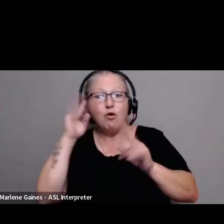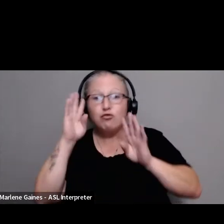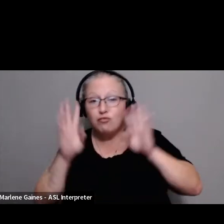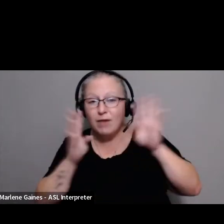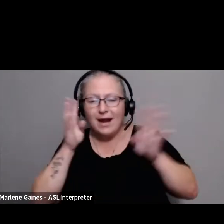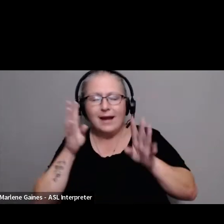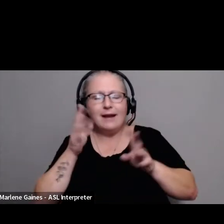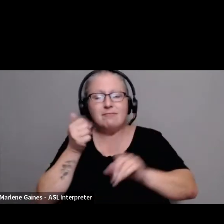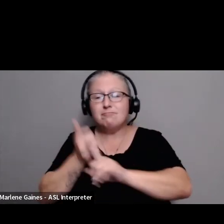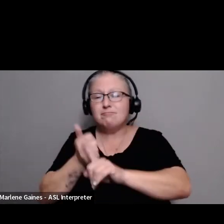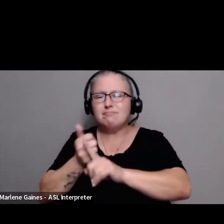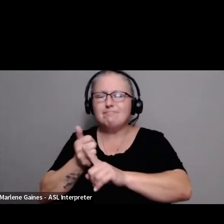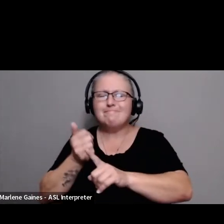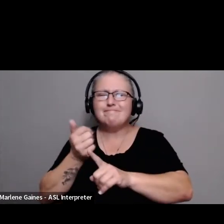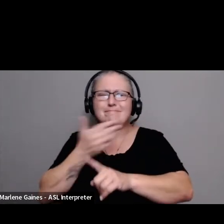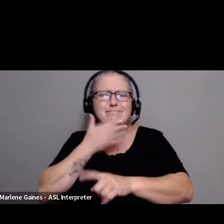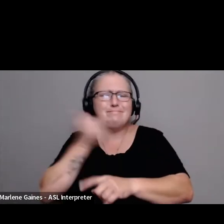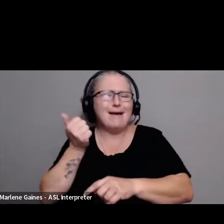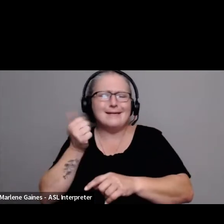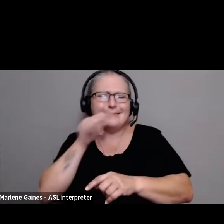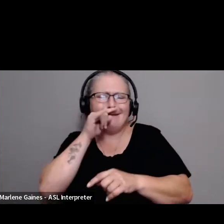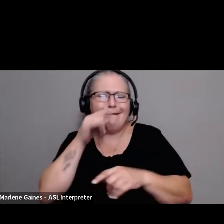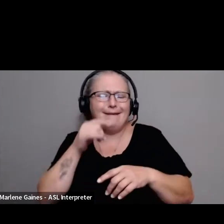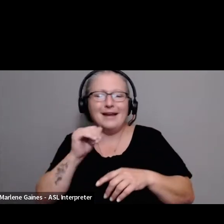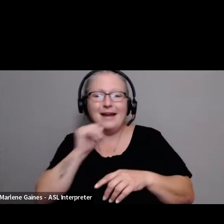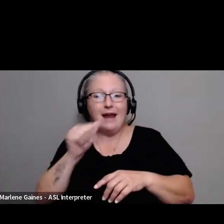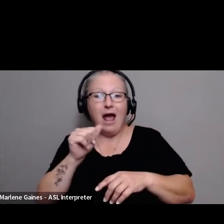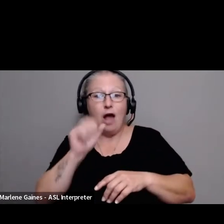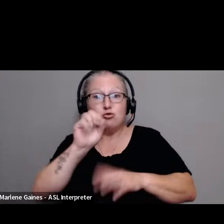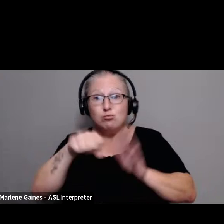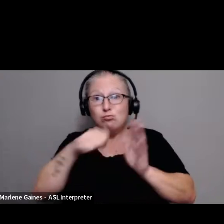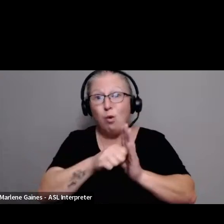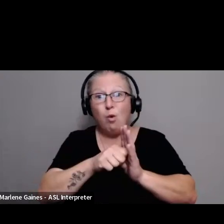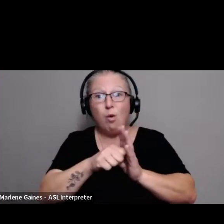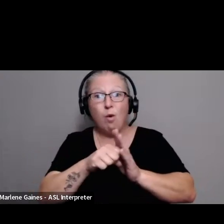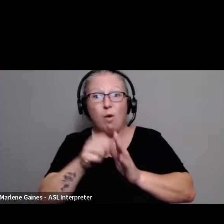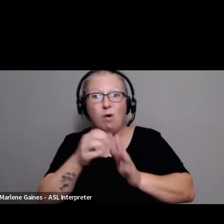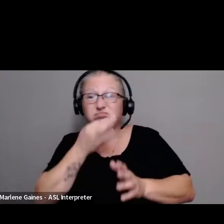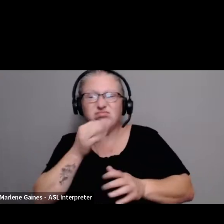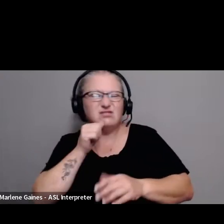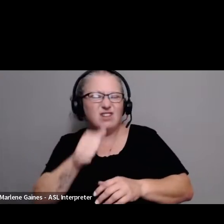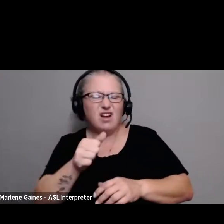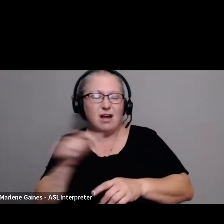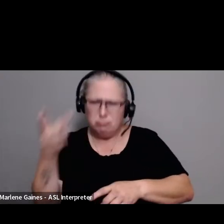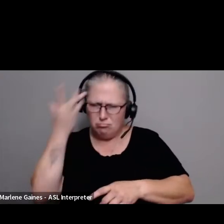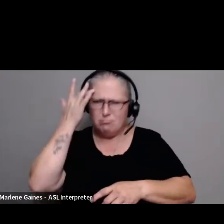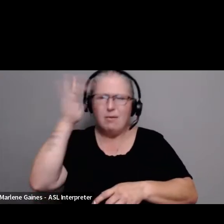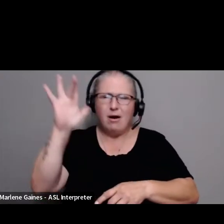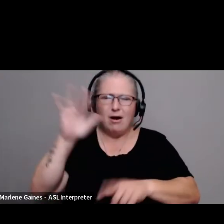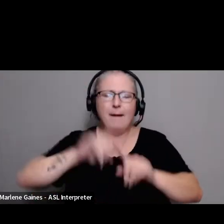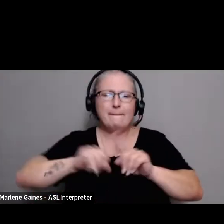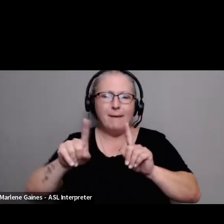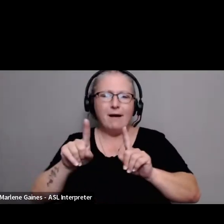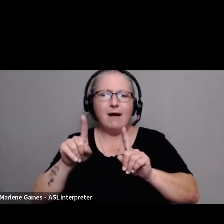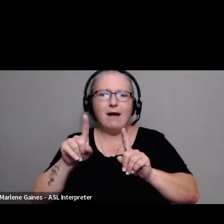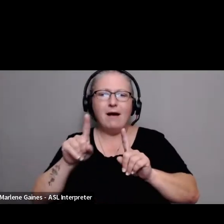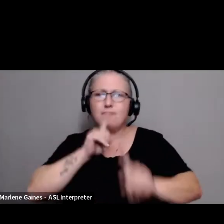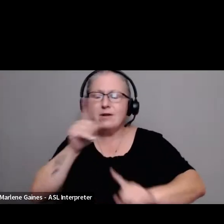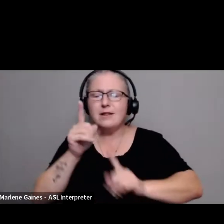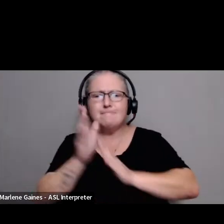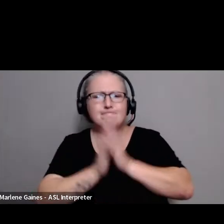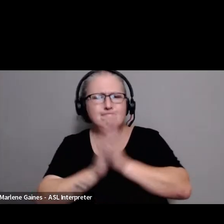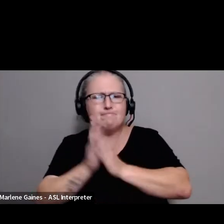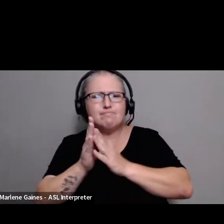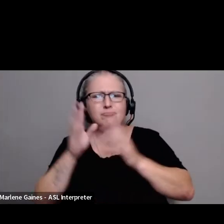He's the best kid in the world. He's not a super sporty kid. And he's pretty smart, but he really flourishes with things that are